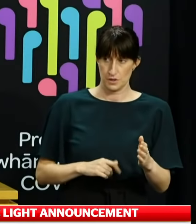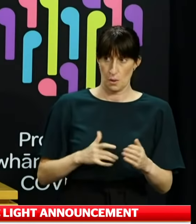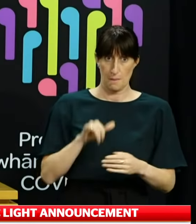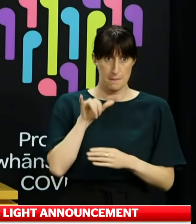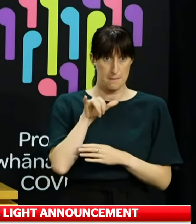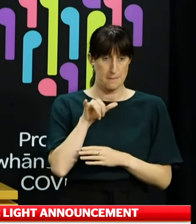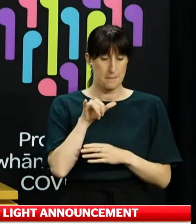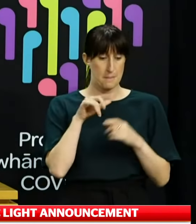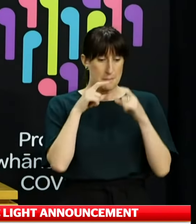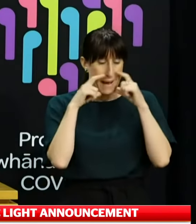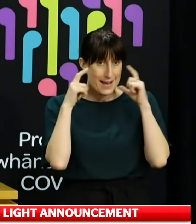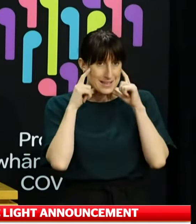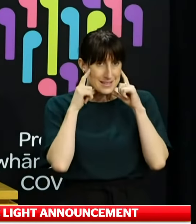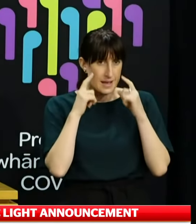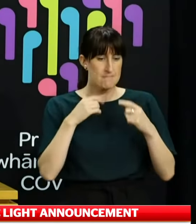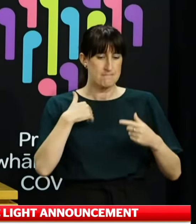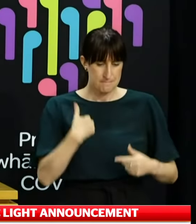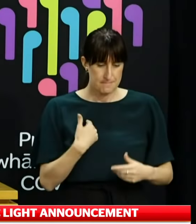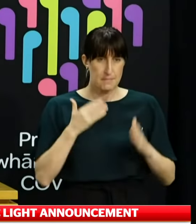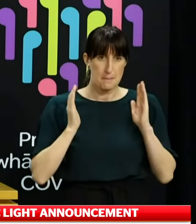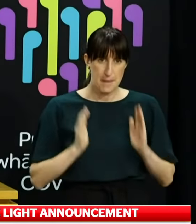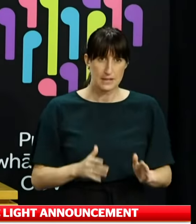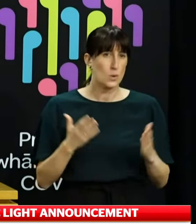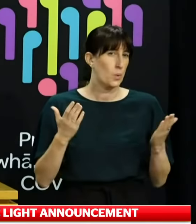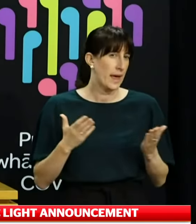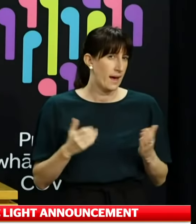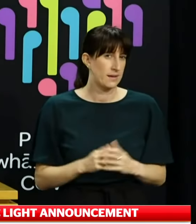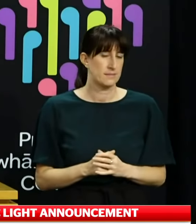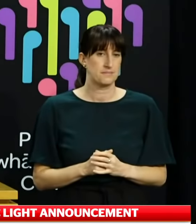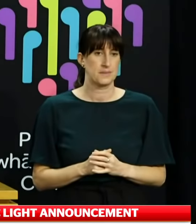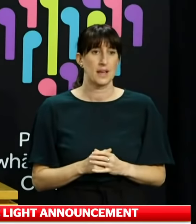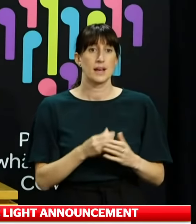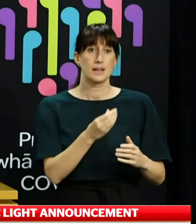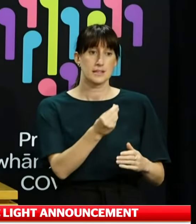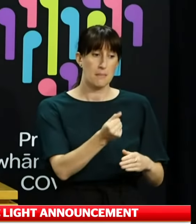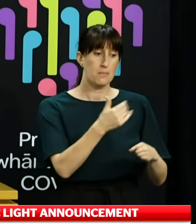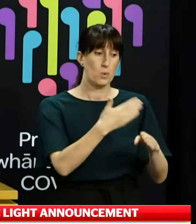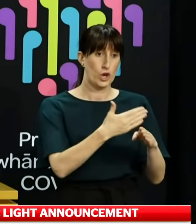now? There are some workforces that are required to wear a face mask, and it's strongly encouraged for